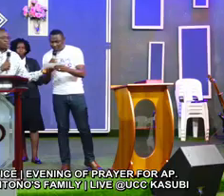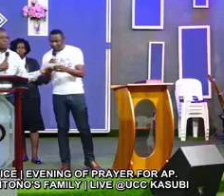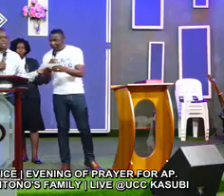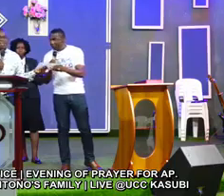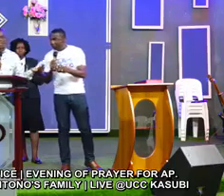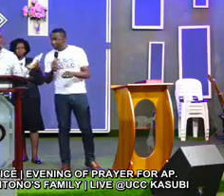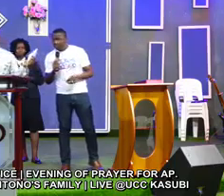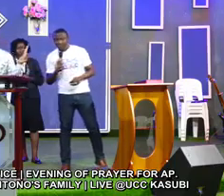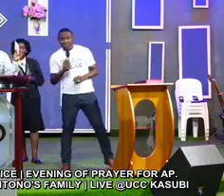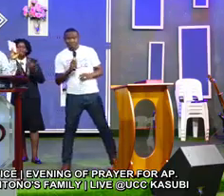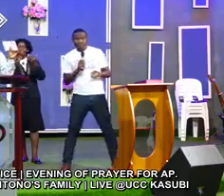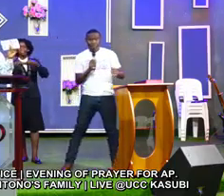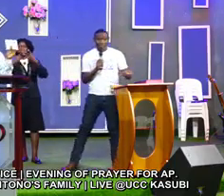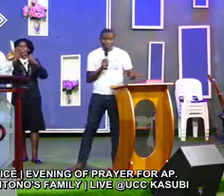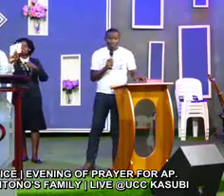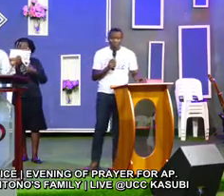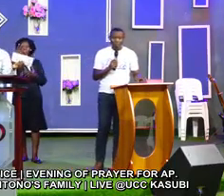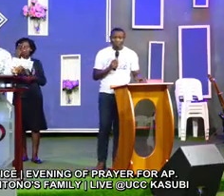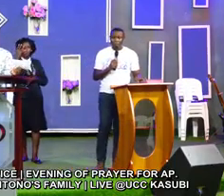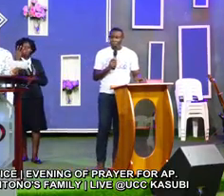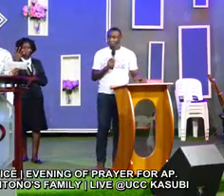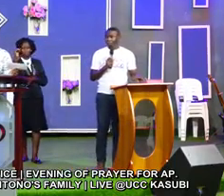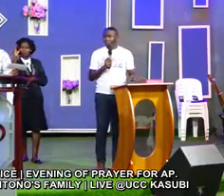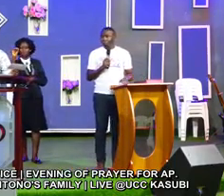500,000. Tuyanzia Stella Tumwine.